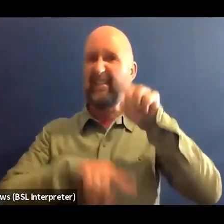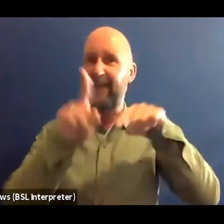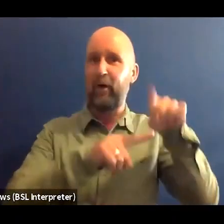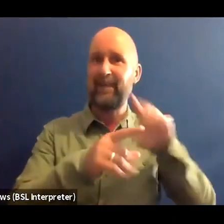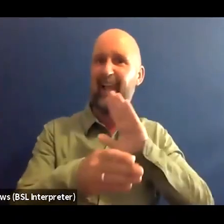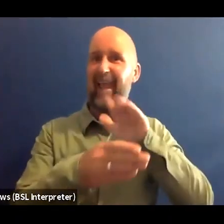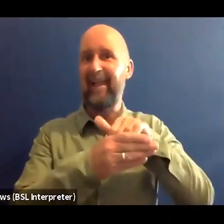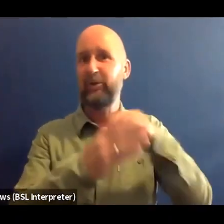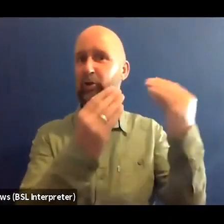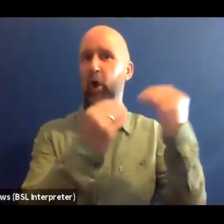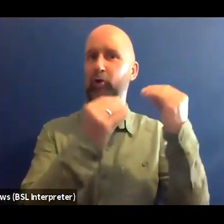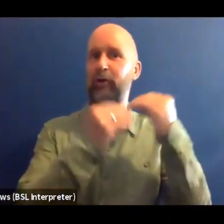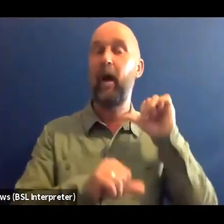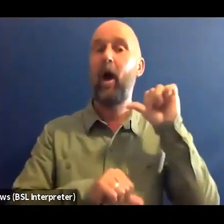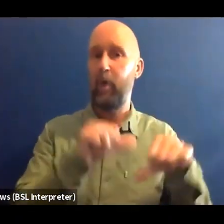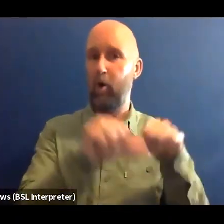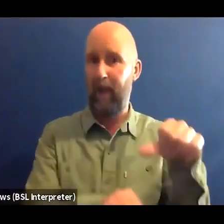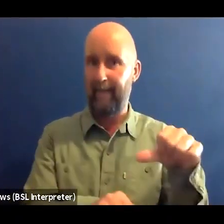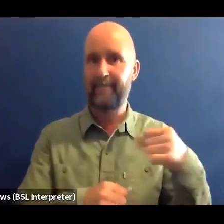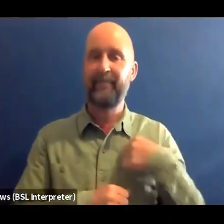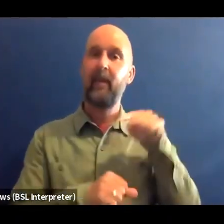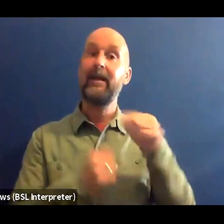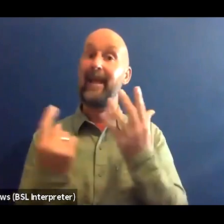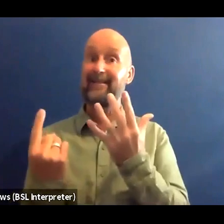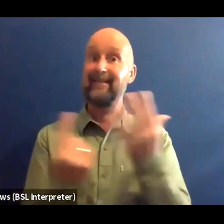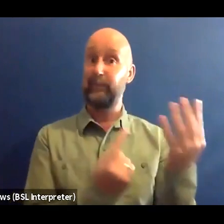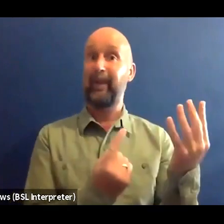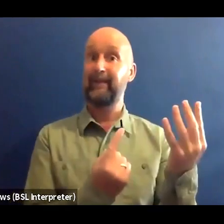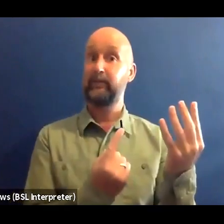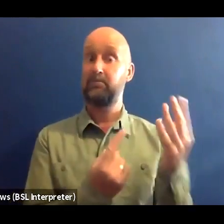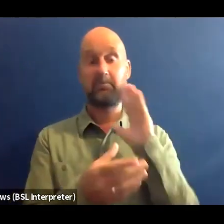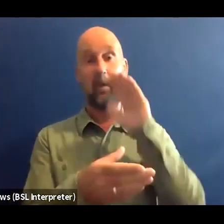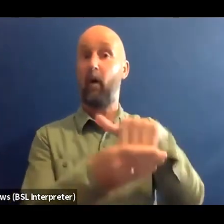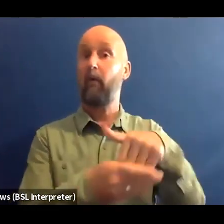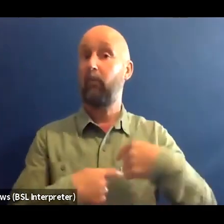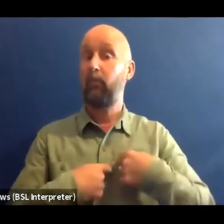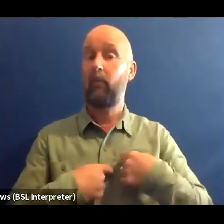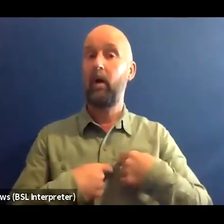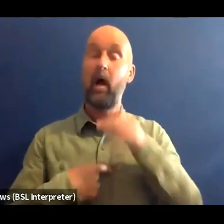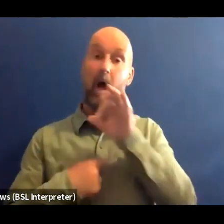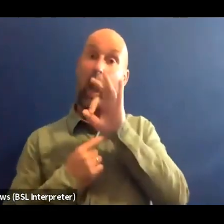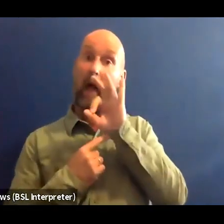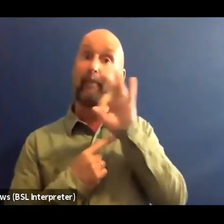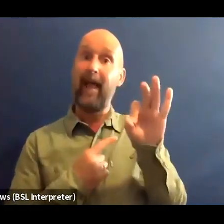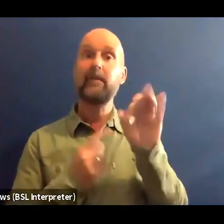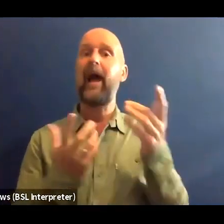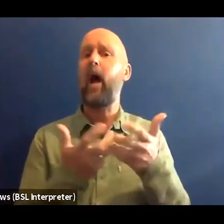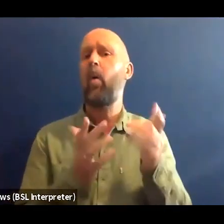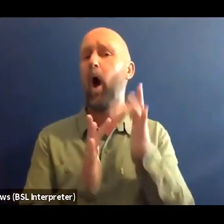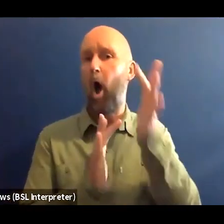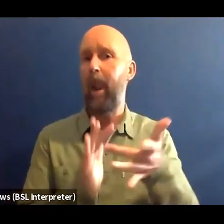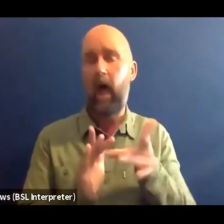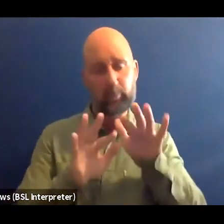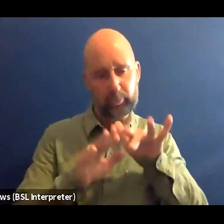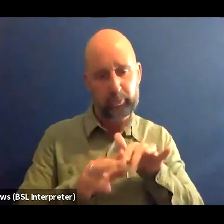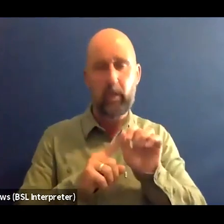and that was 6 weeks, like I said. So I applied for that online, and